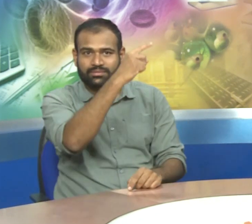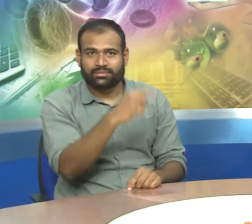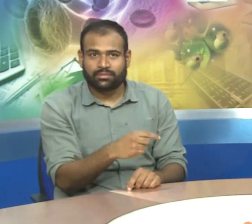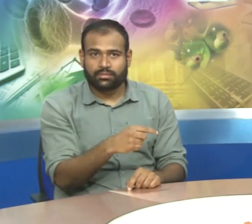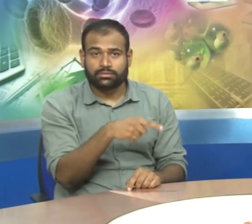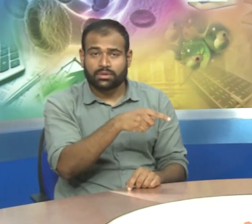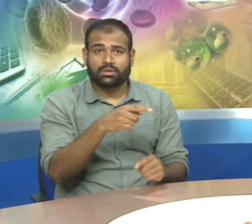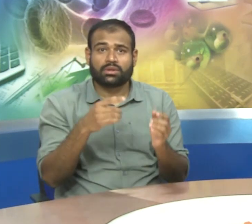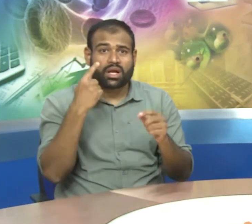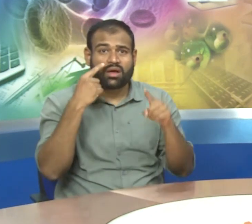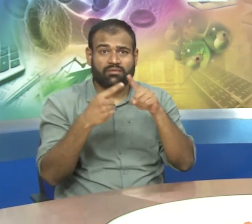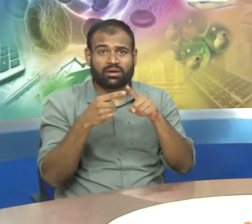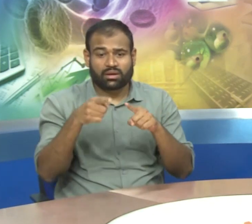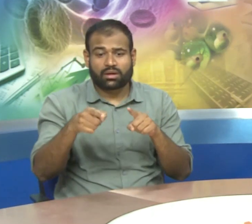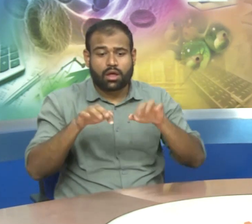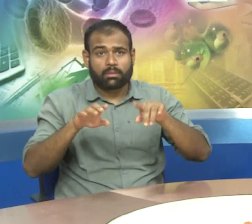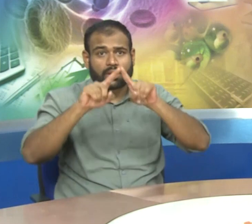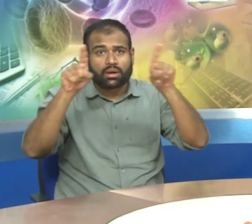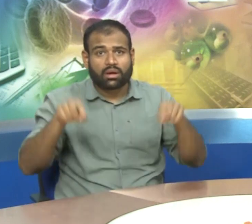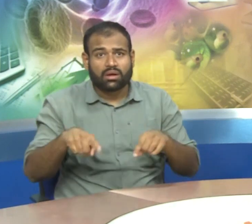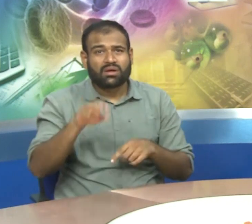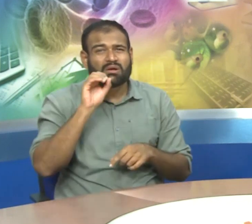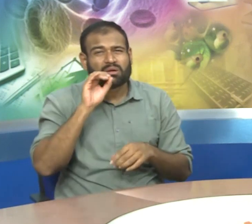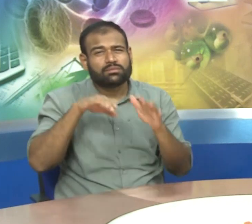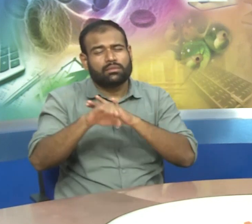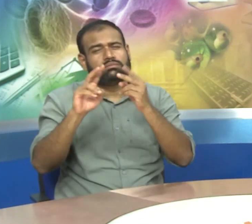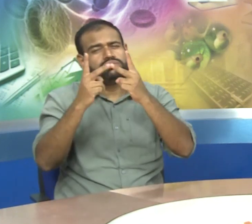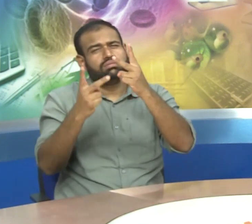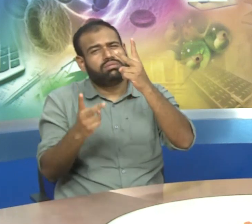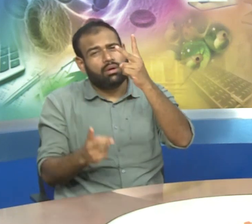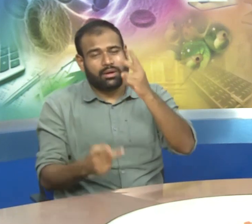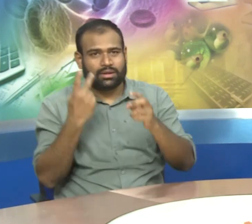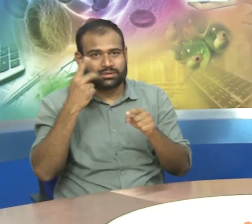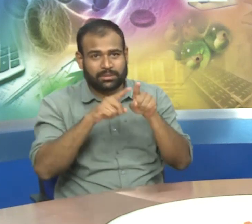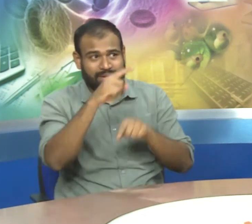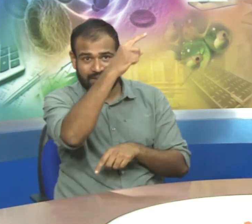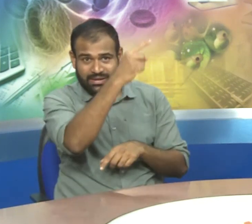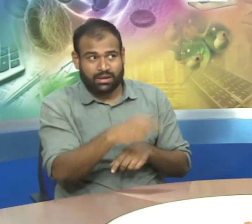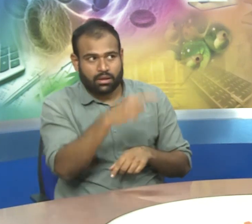you can see them on screen. These are all the IT related services which are available.